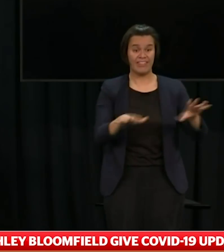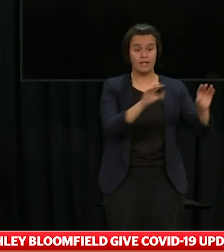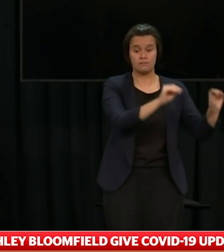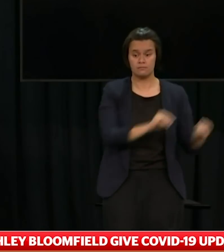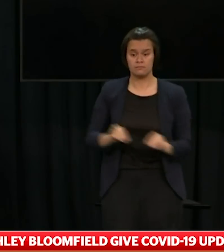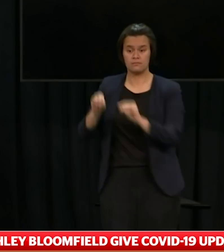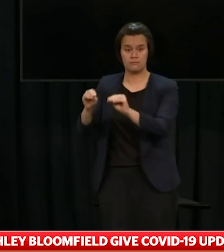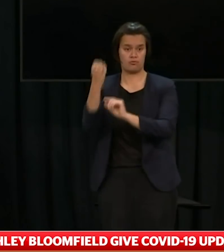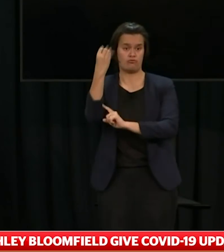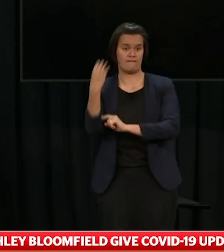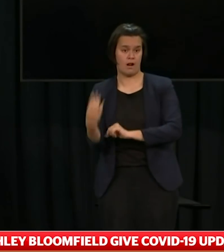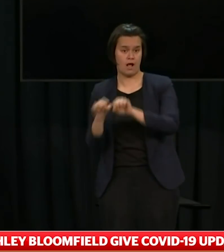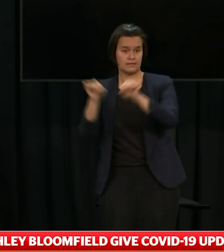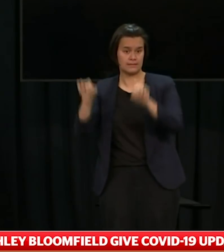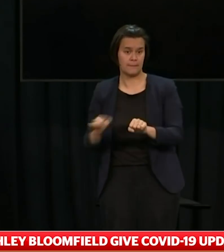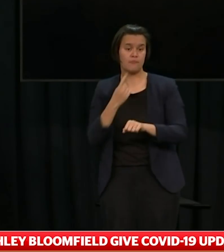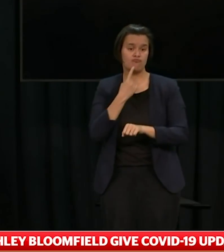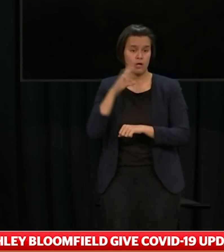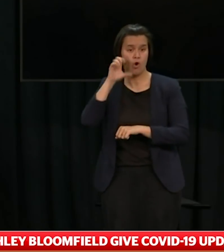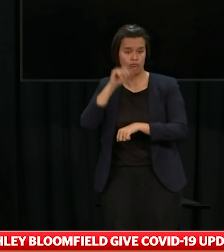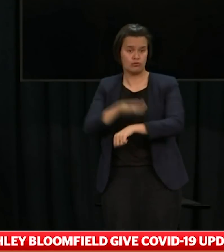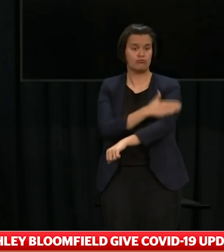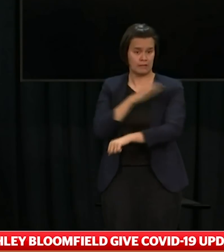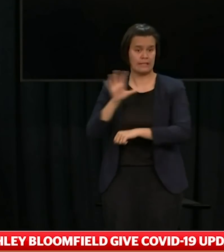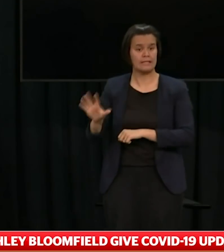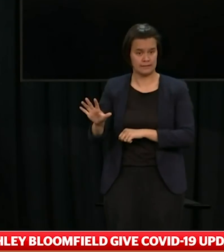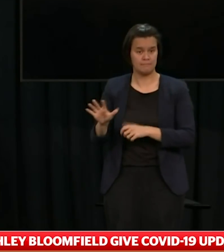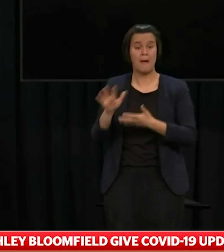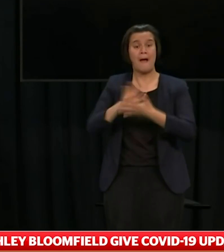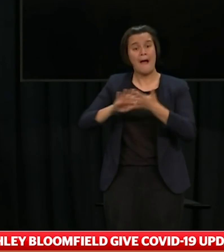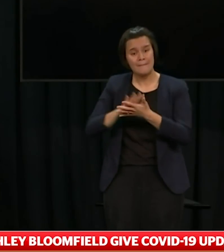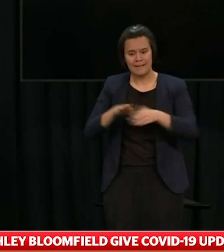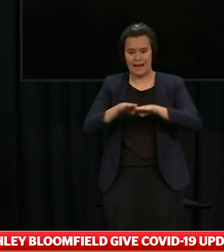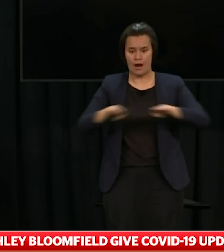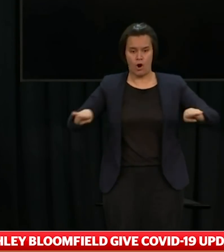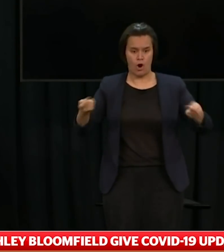and hospitality comes back on stream, and where we remove large-scale blanket lockdowns.